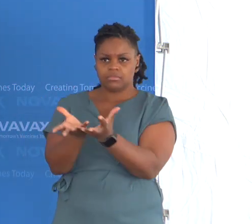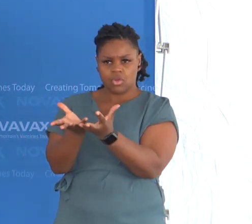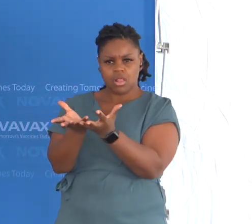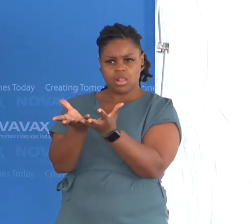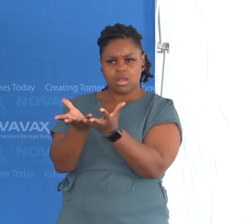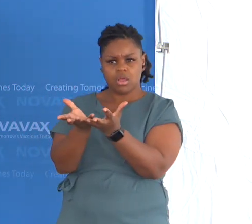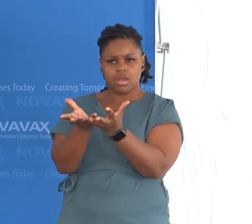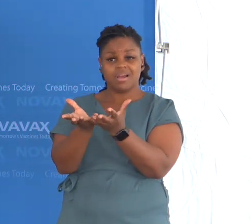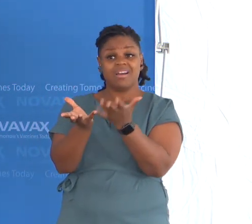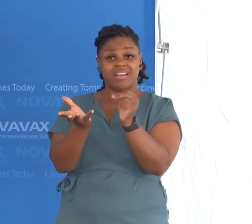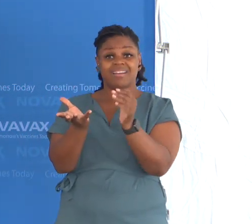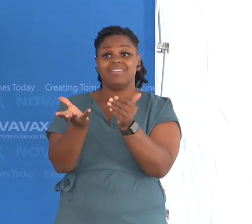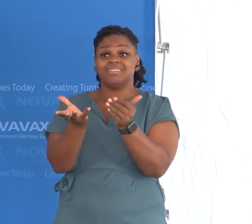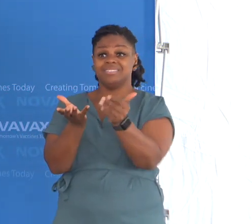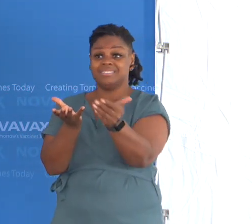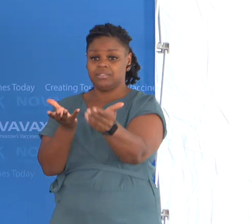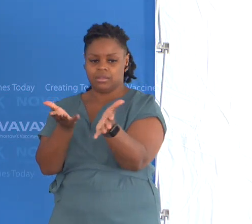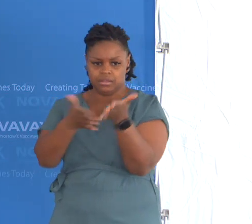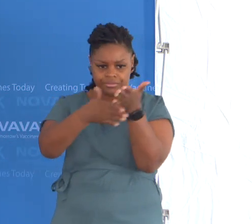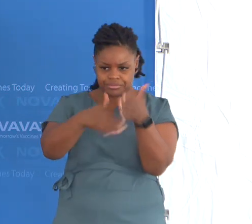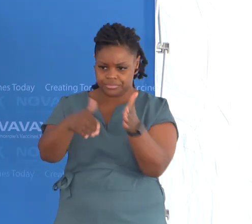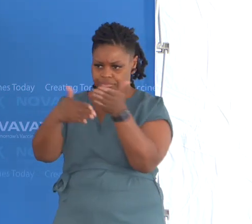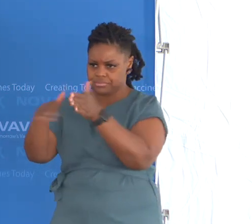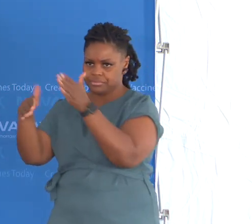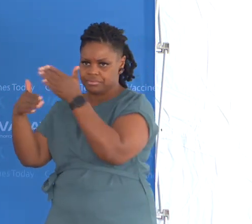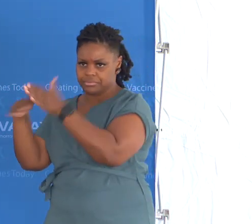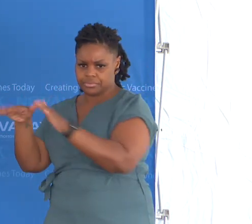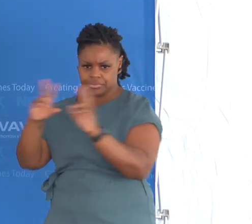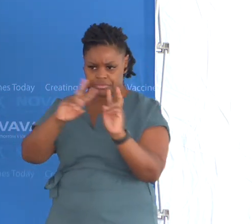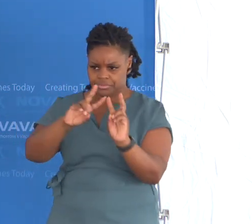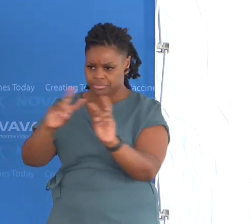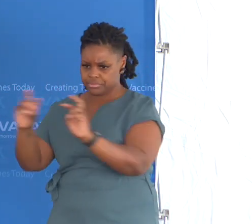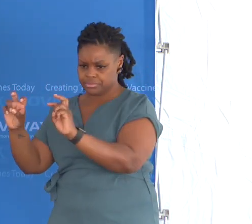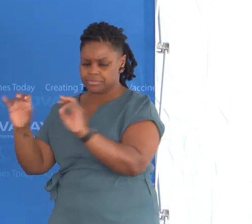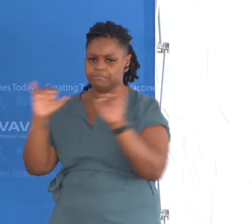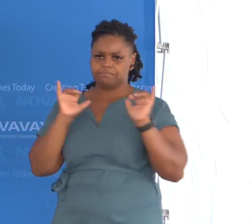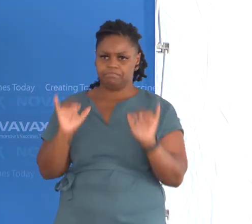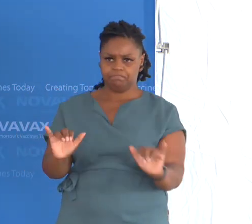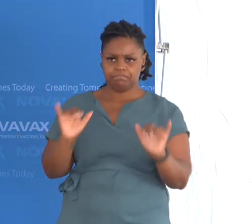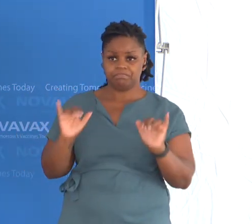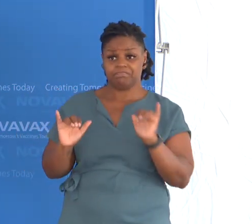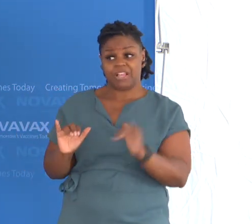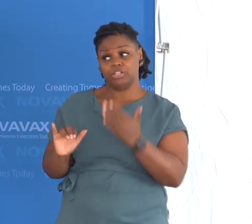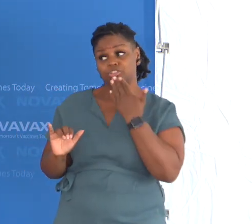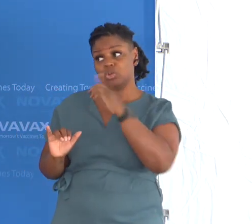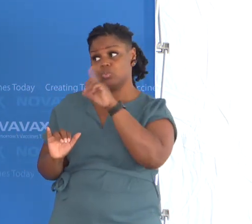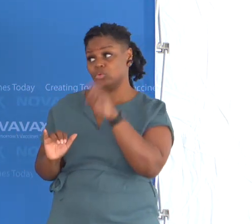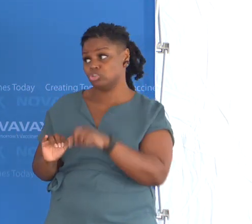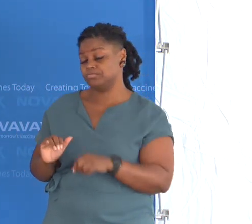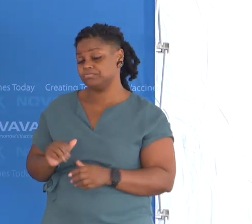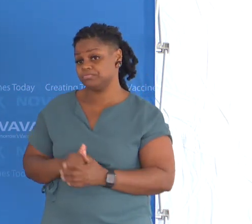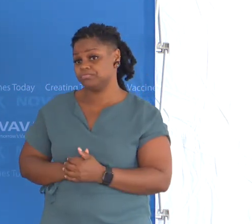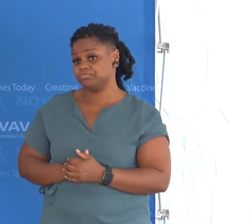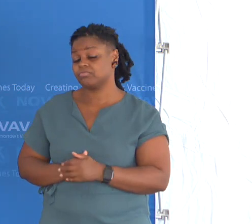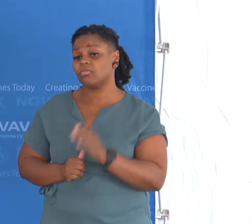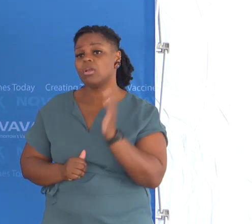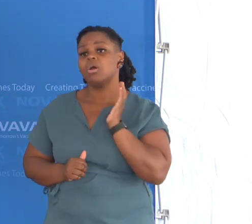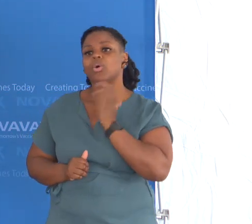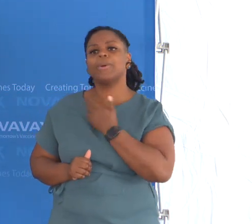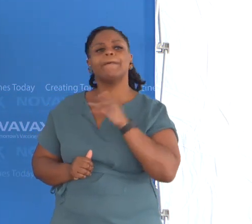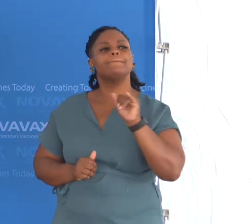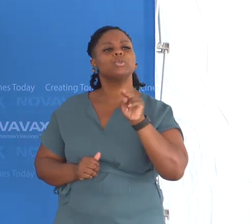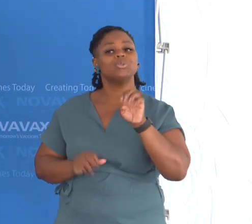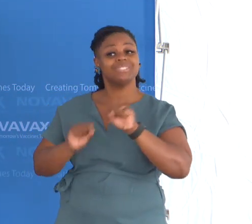these sub-analyses to see how that might work. So that's a really insightful question about how the immune system works. Old people, too, like Stan and